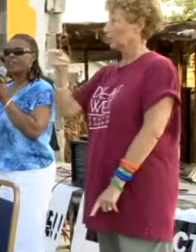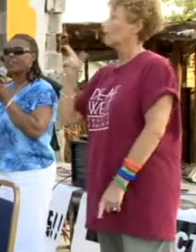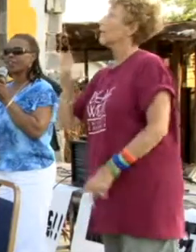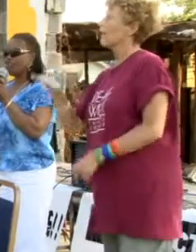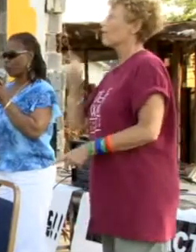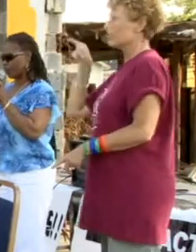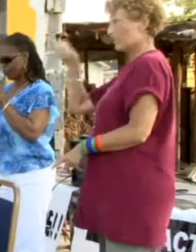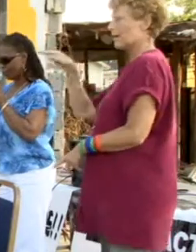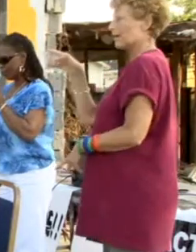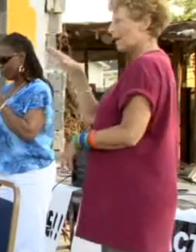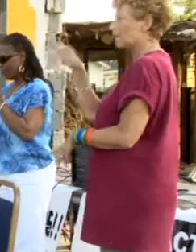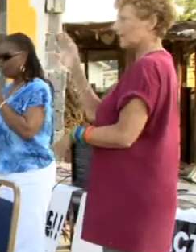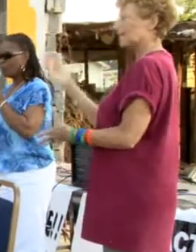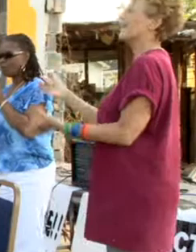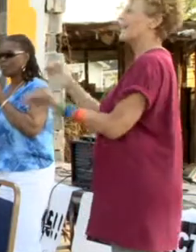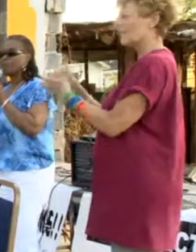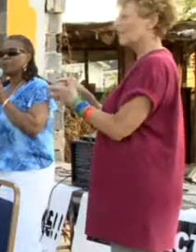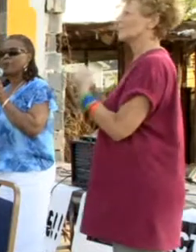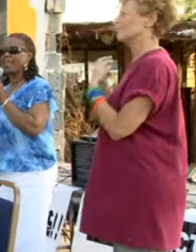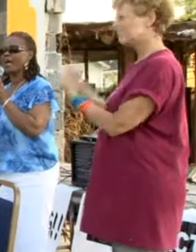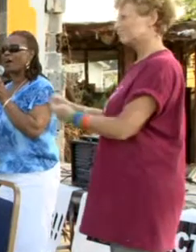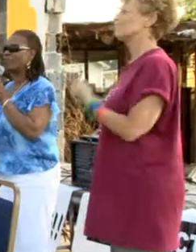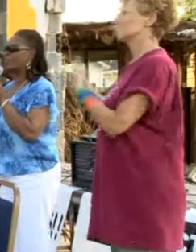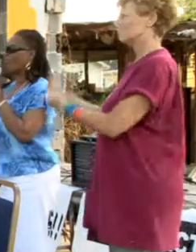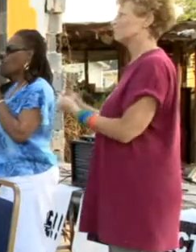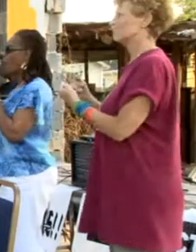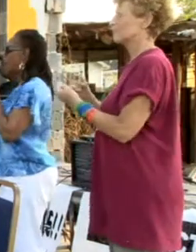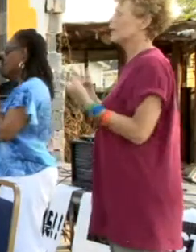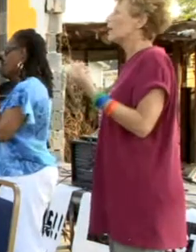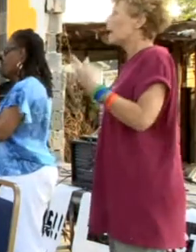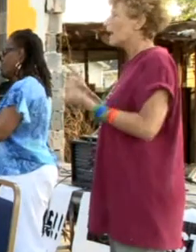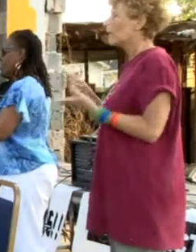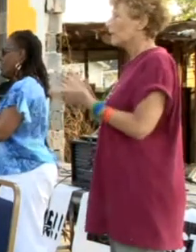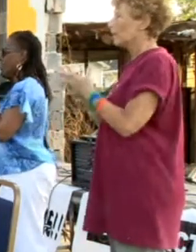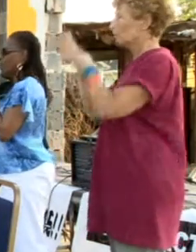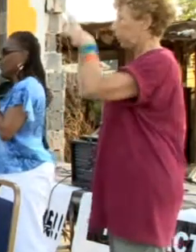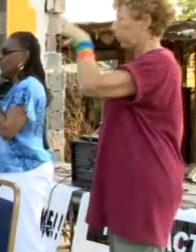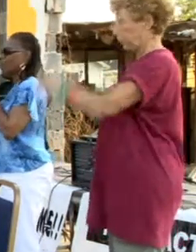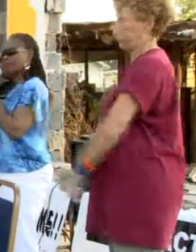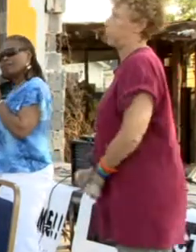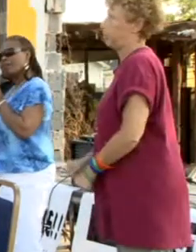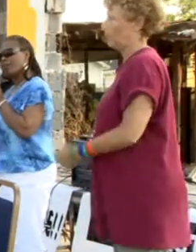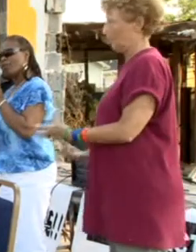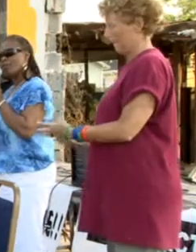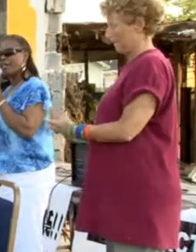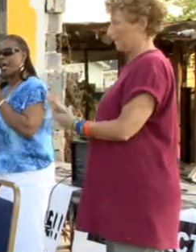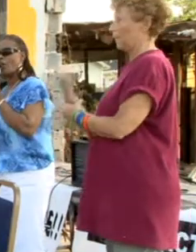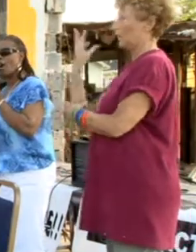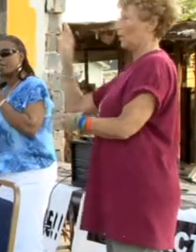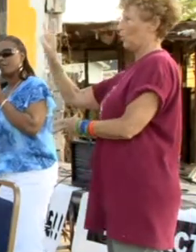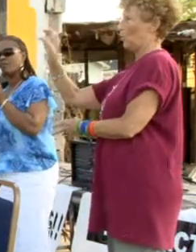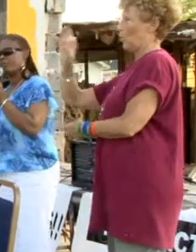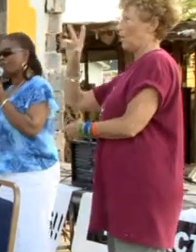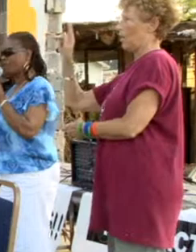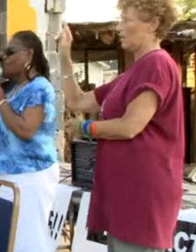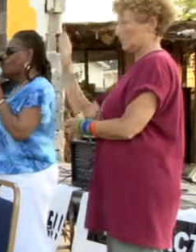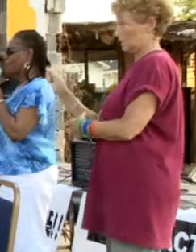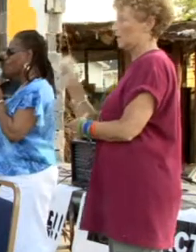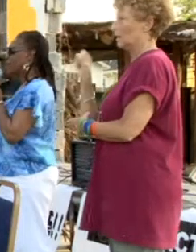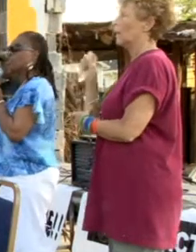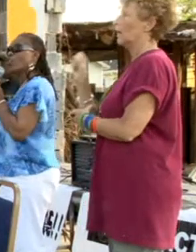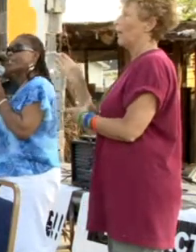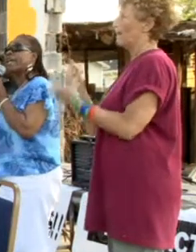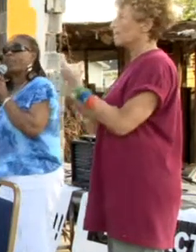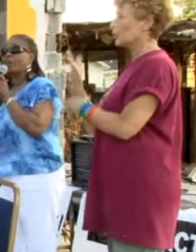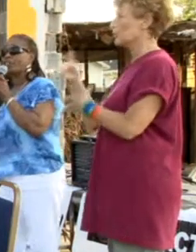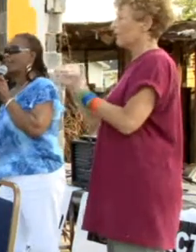I found another struggle. They was burning down Watts, the 103rd, burning down Watts. It was burn, baby,